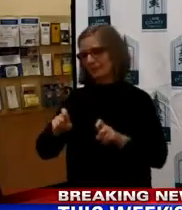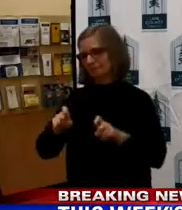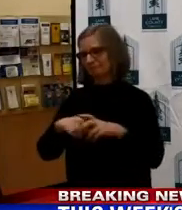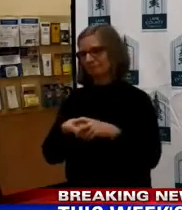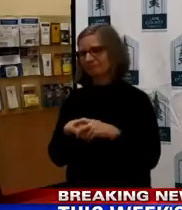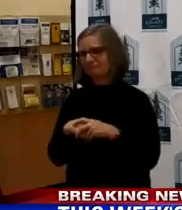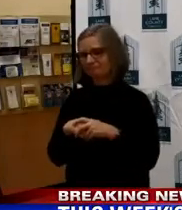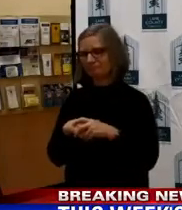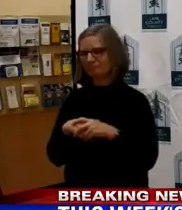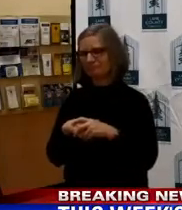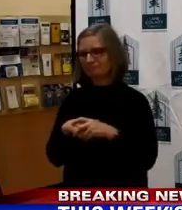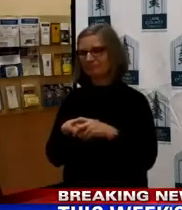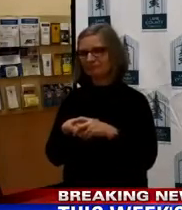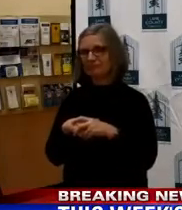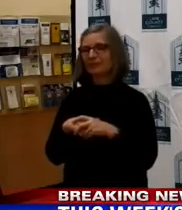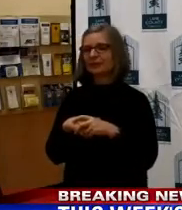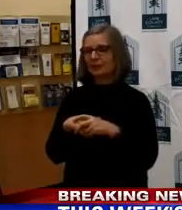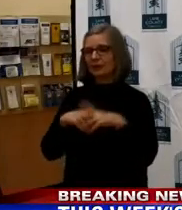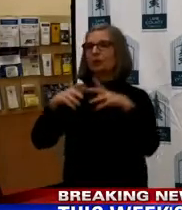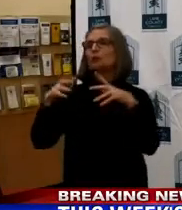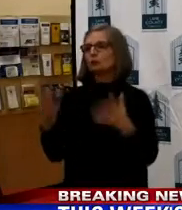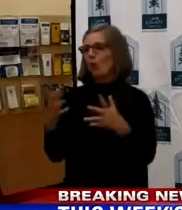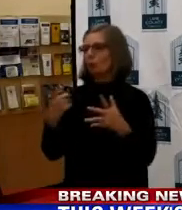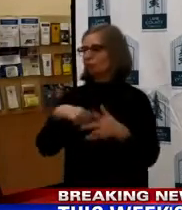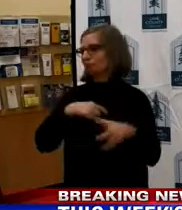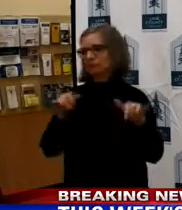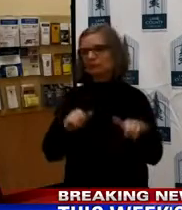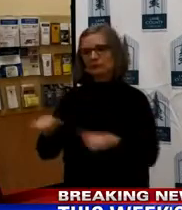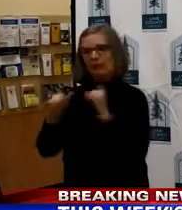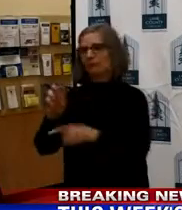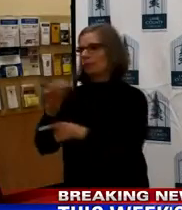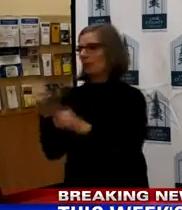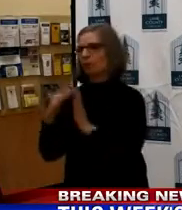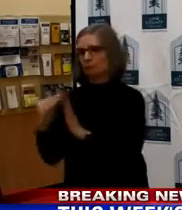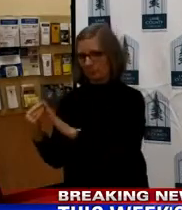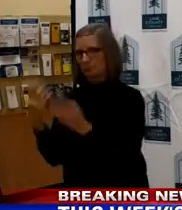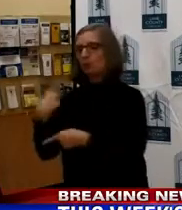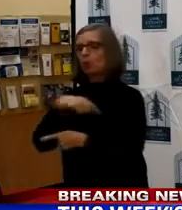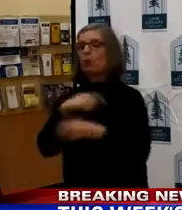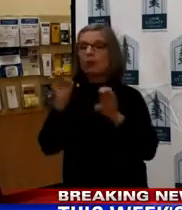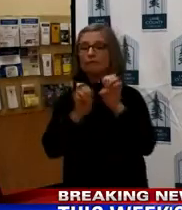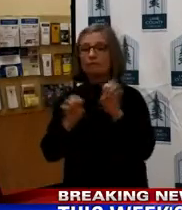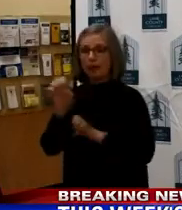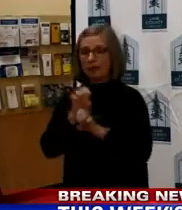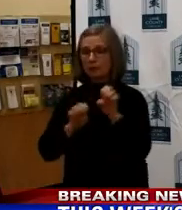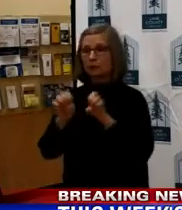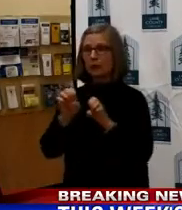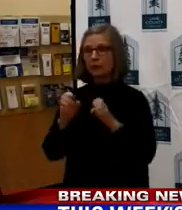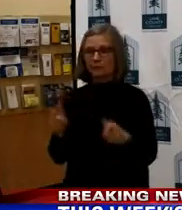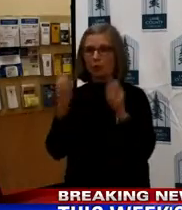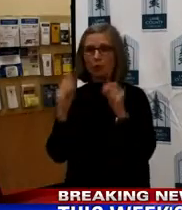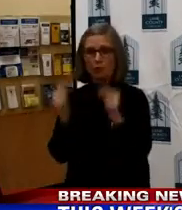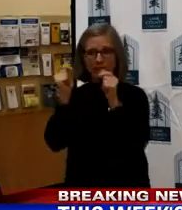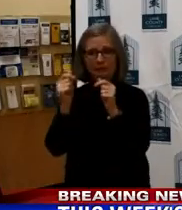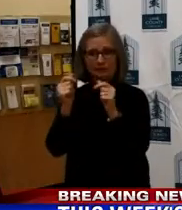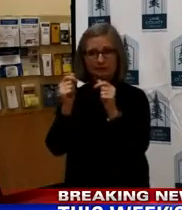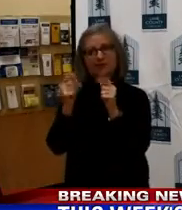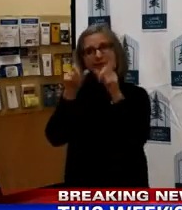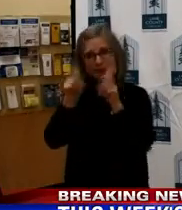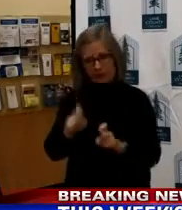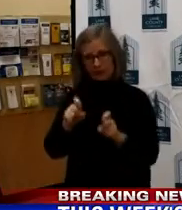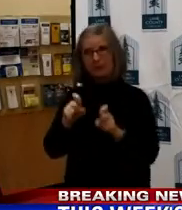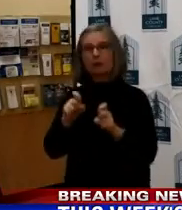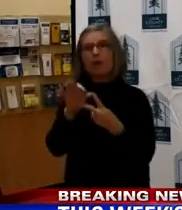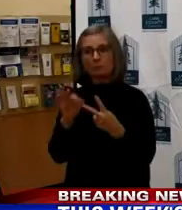the nation. We are currently evaluating the rapid testing options and whether or not that will be something that individual